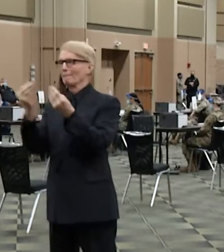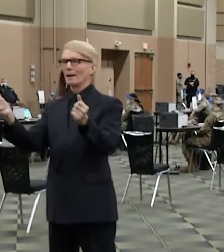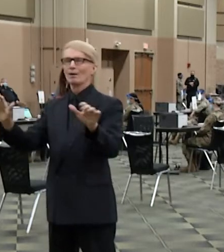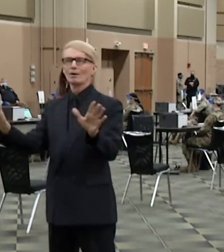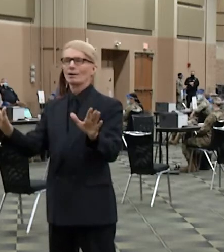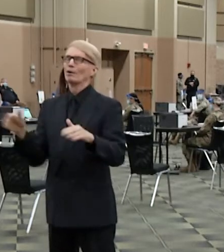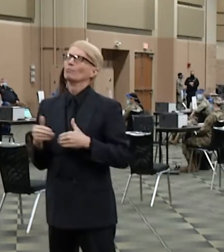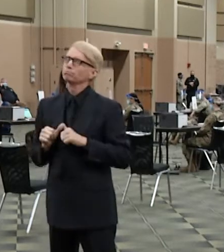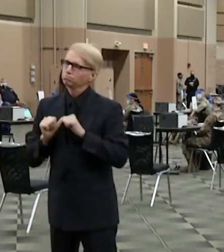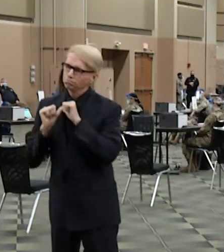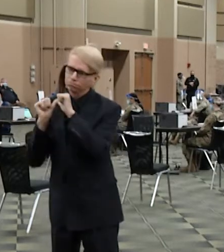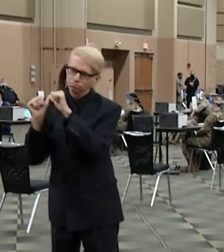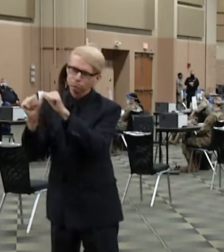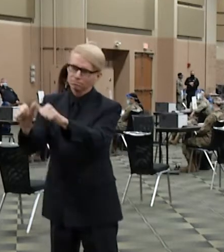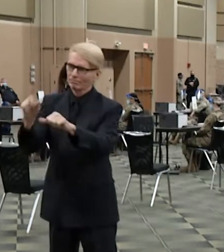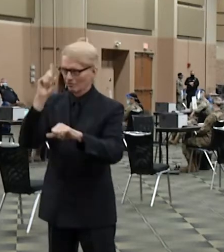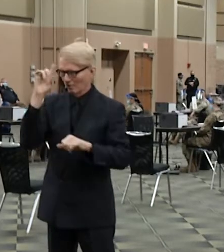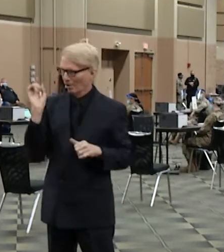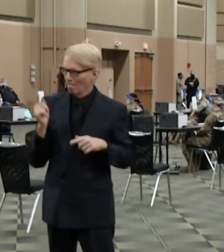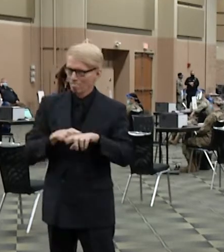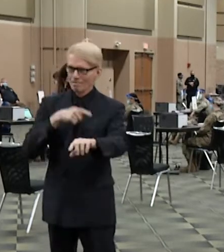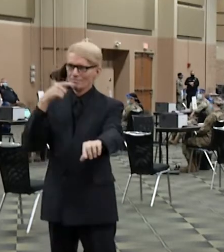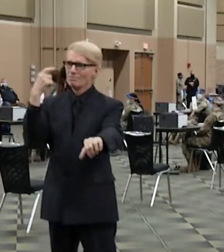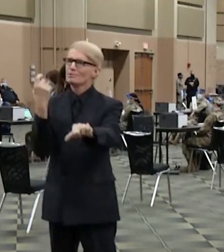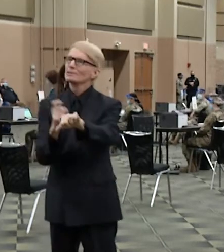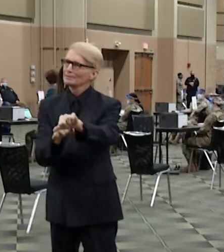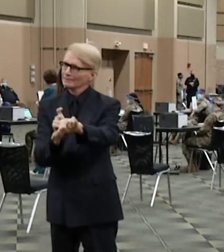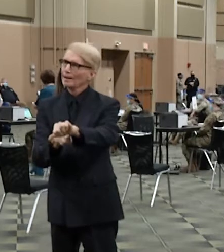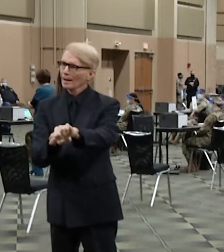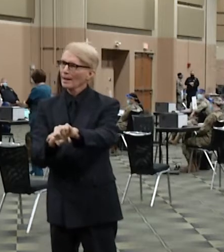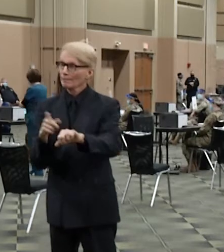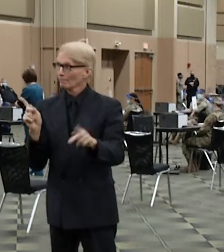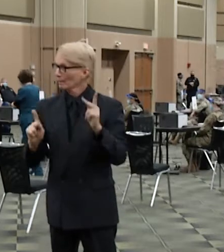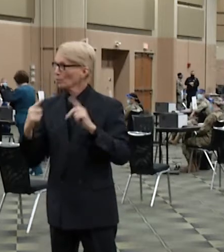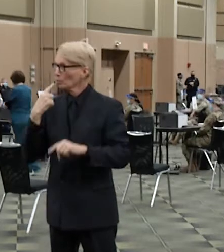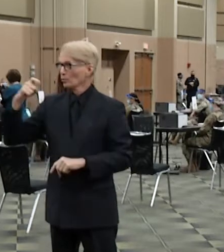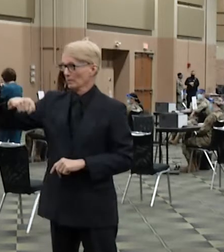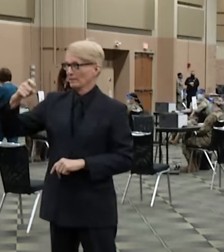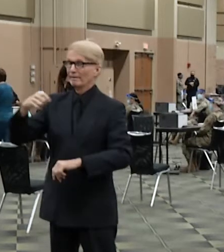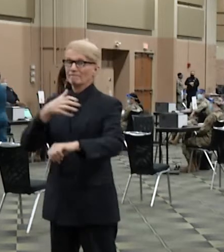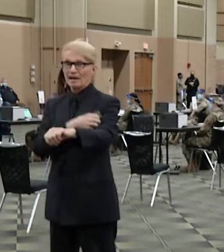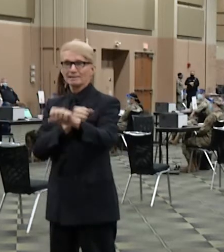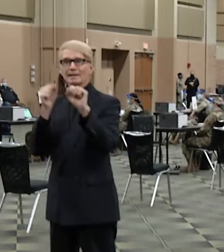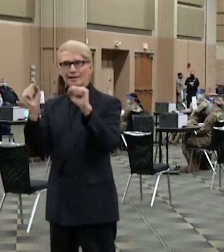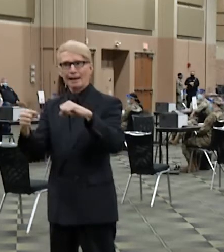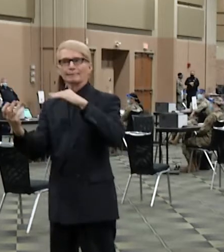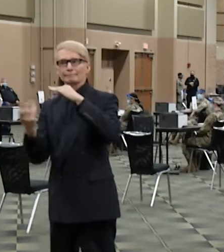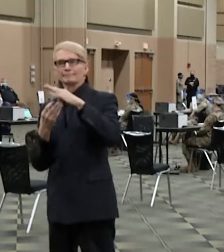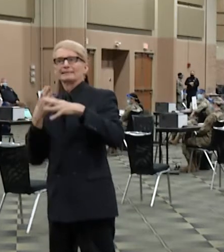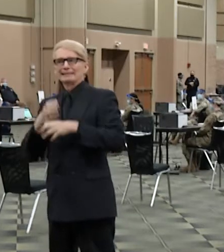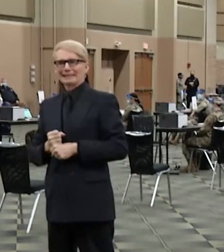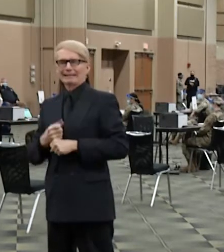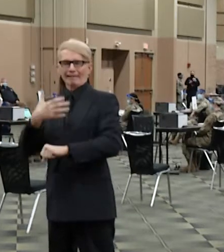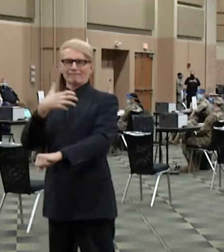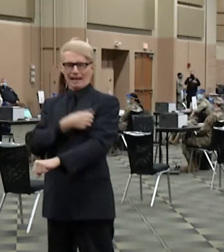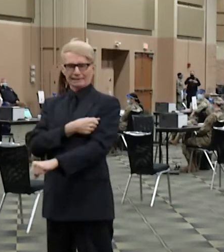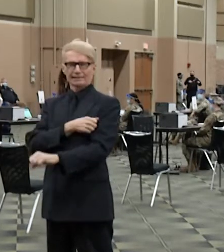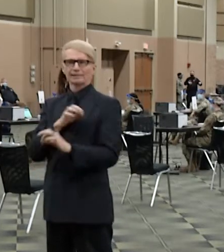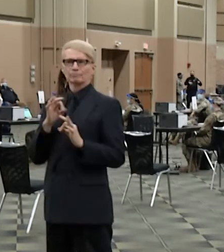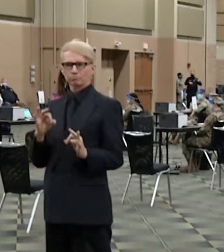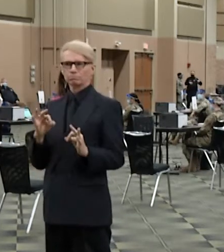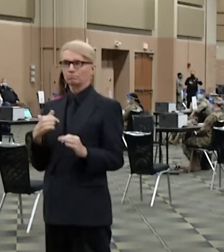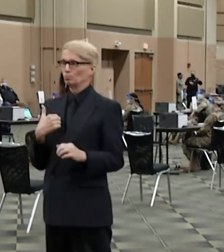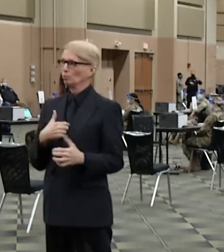we're here through the duration, that every single individual who wants a vaccine can get a vaccine. And we are committed to being your partner